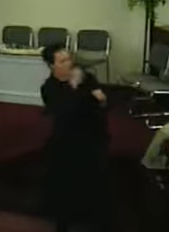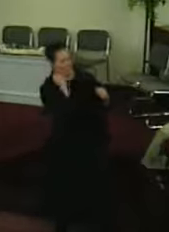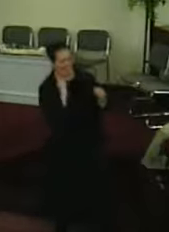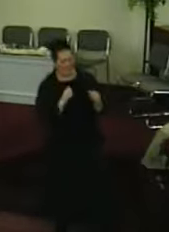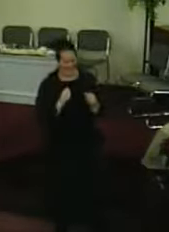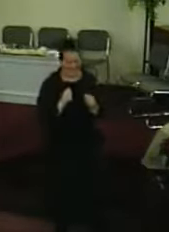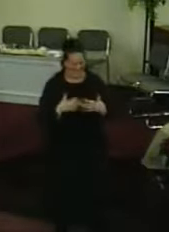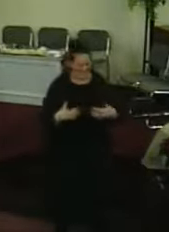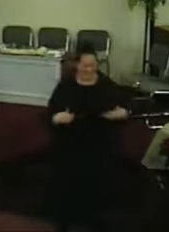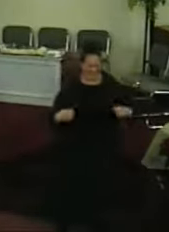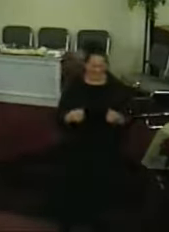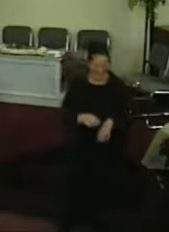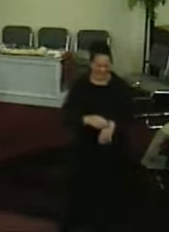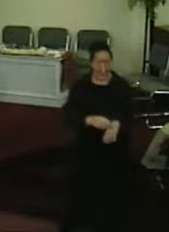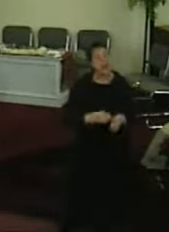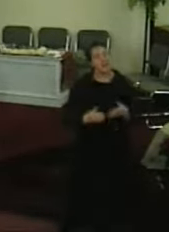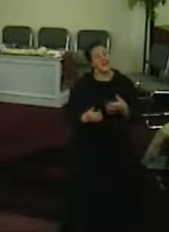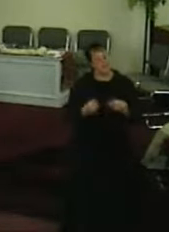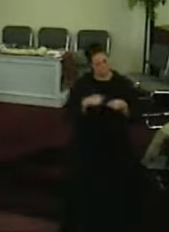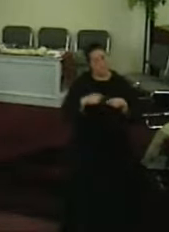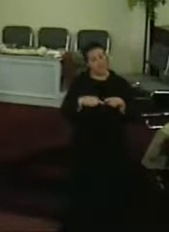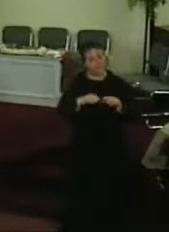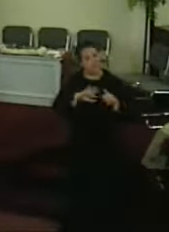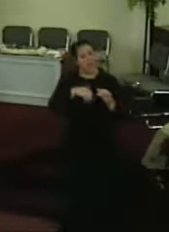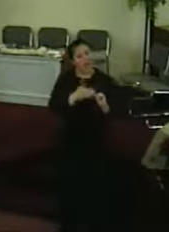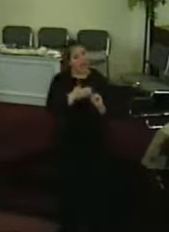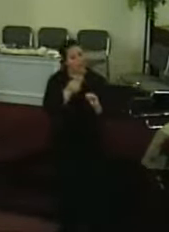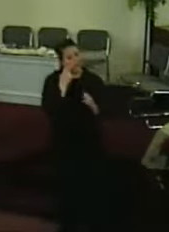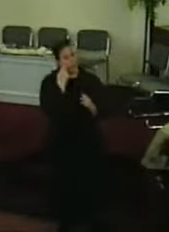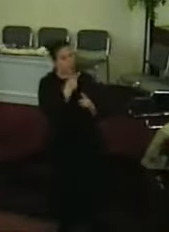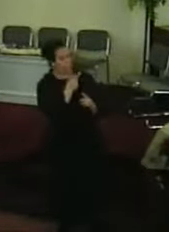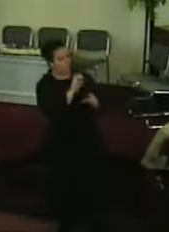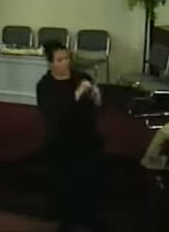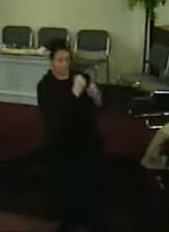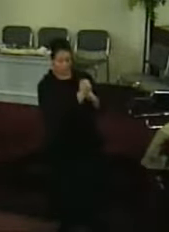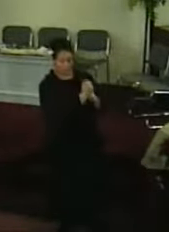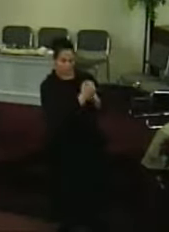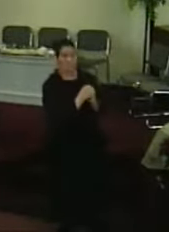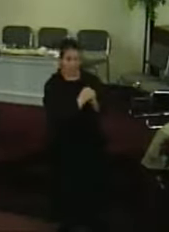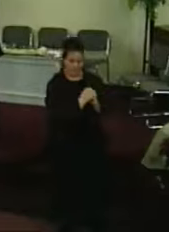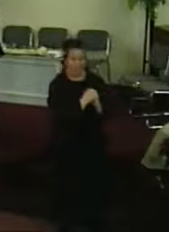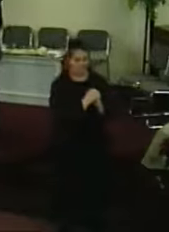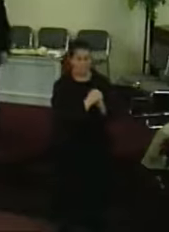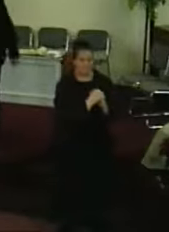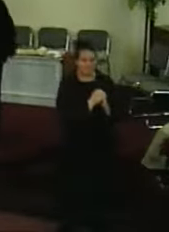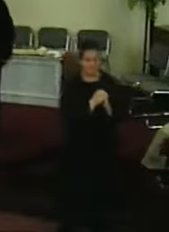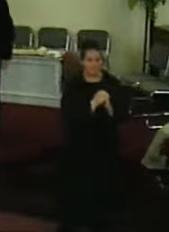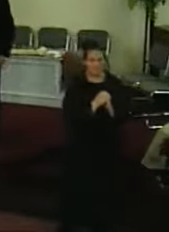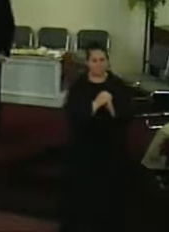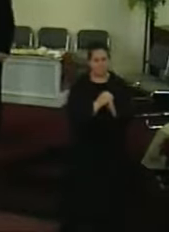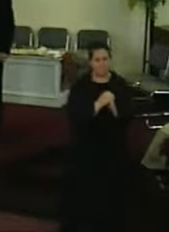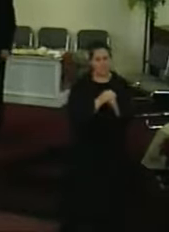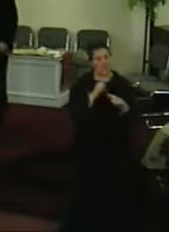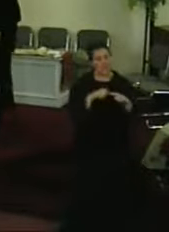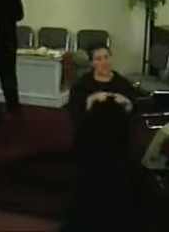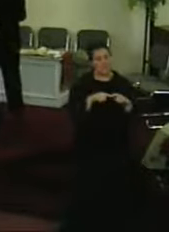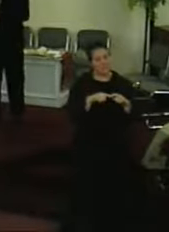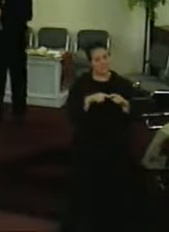It just depends on where you're looking. It just depends on what you're putting your concentration